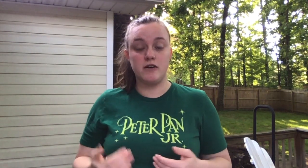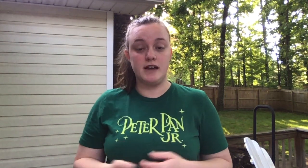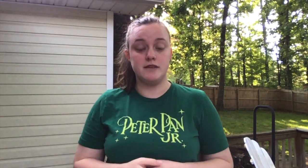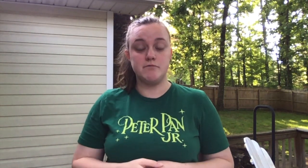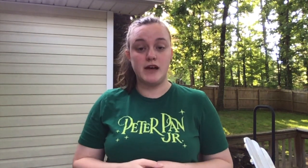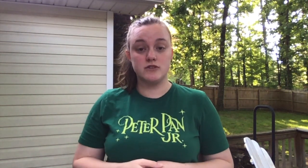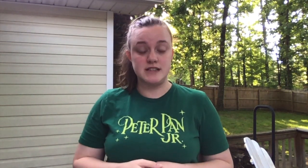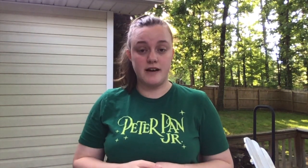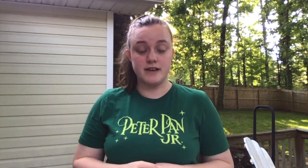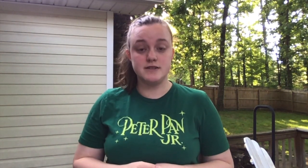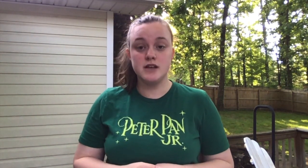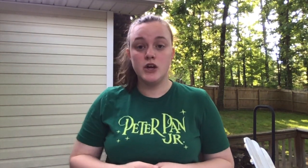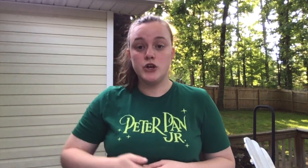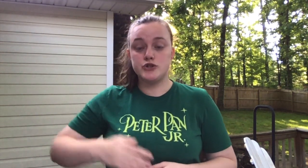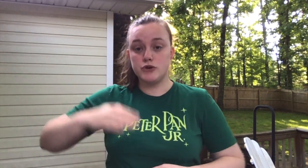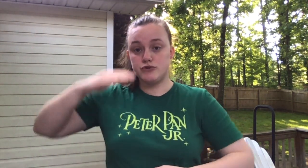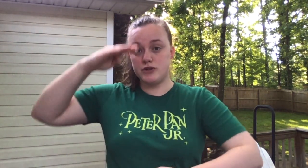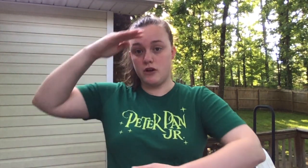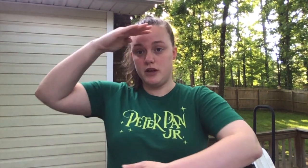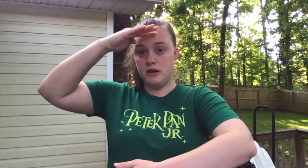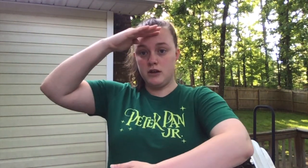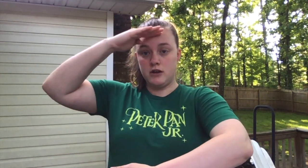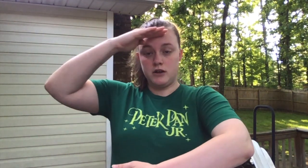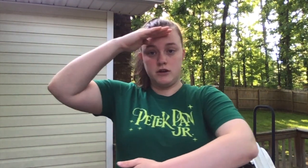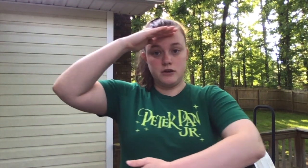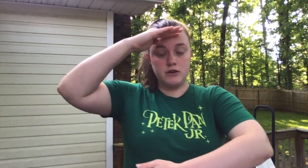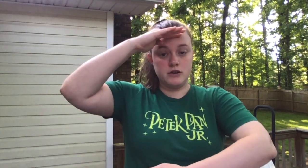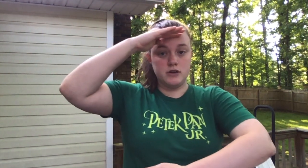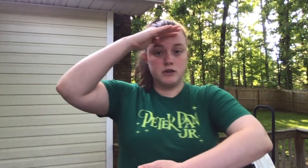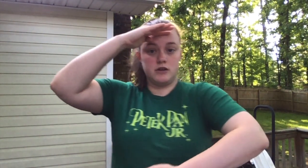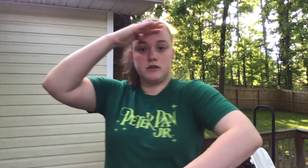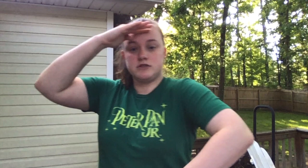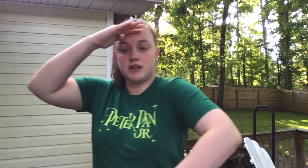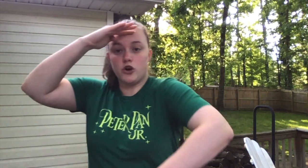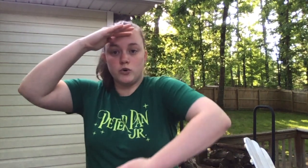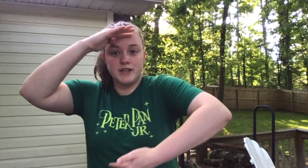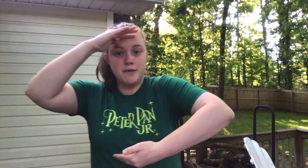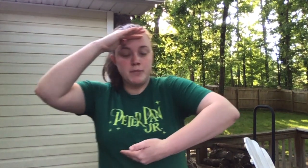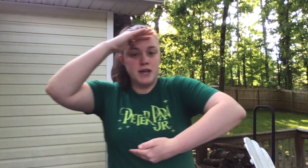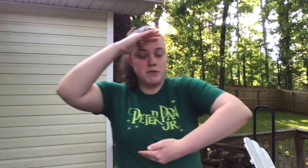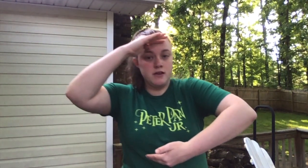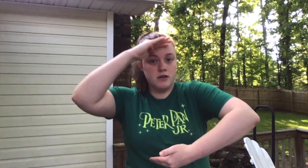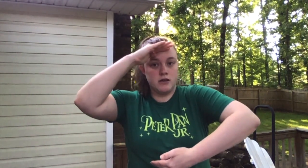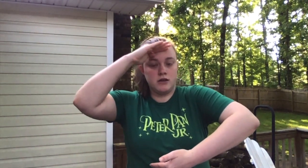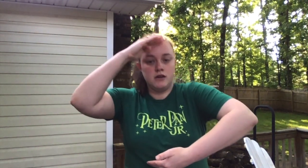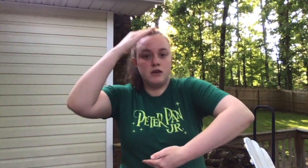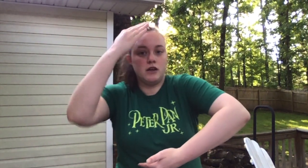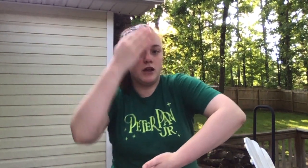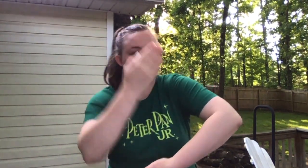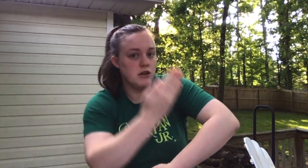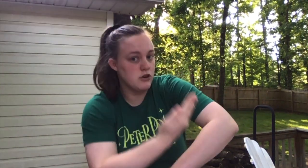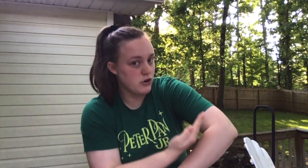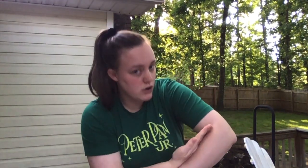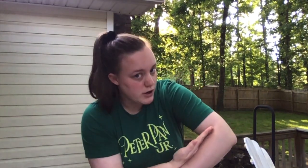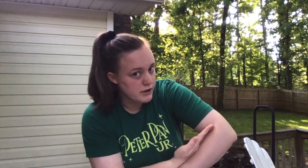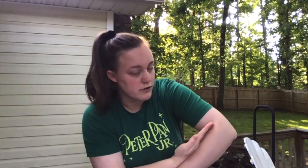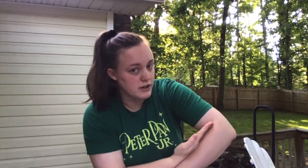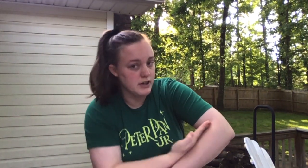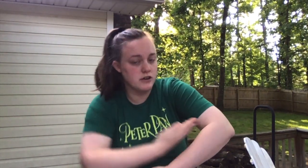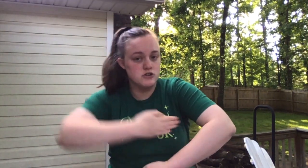and male signs. So son, it's like you're holding a baby and you're cradling it. You're